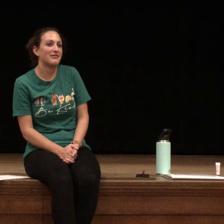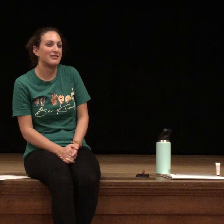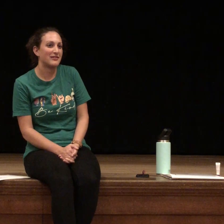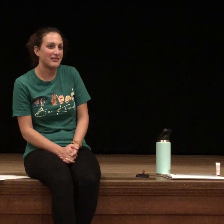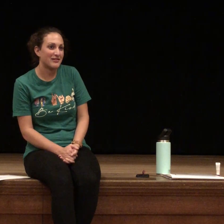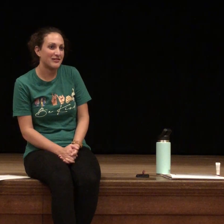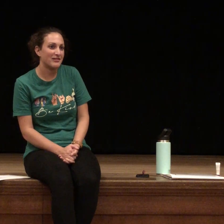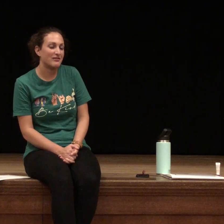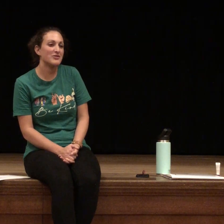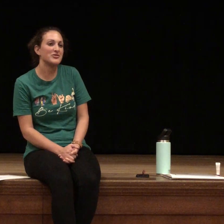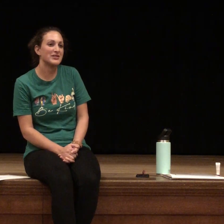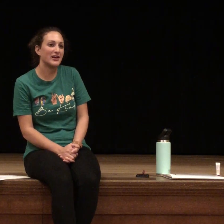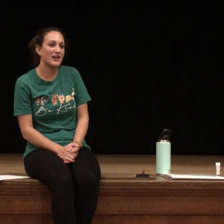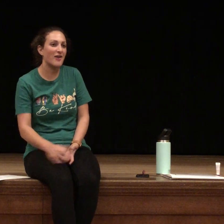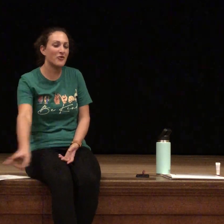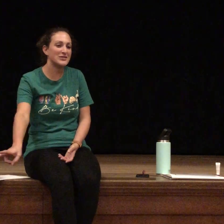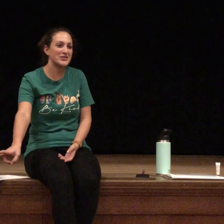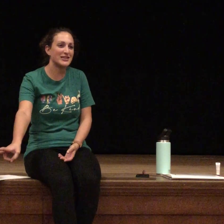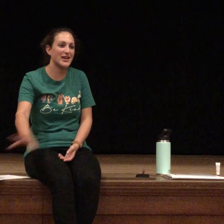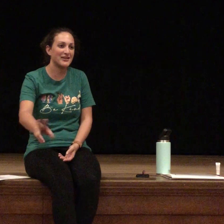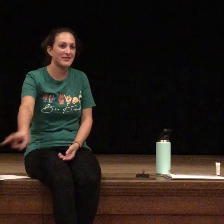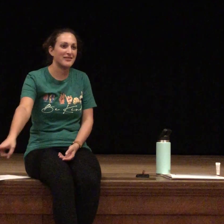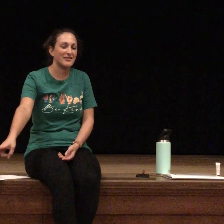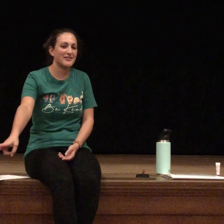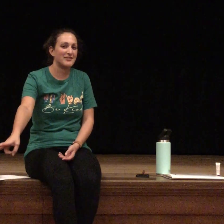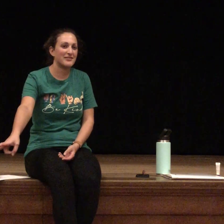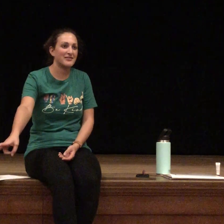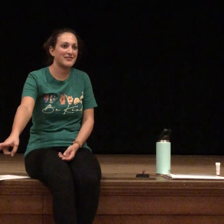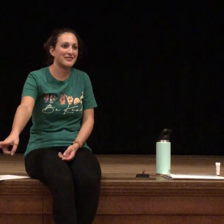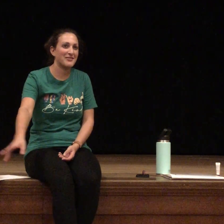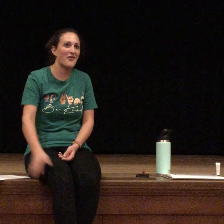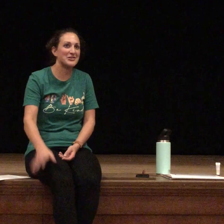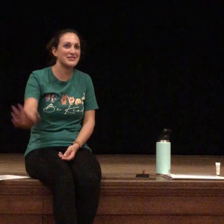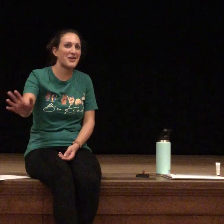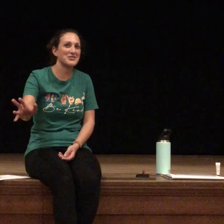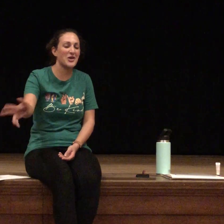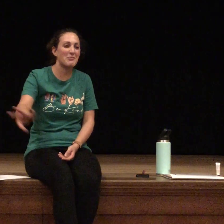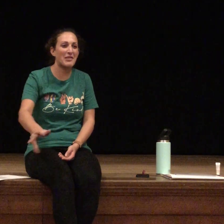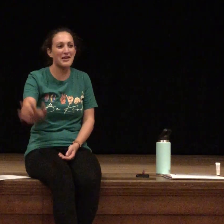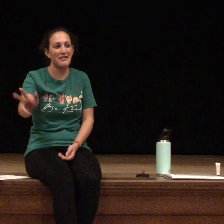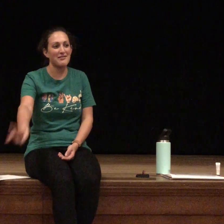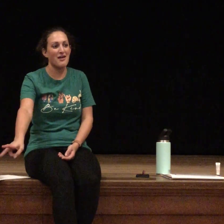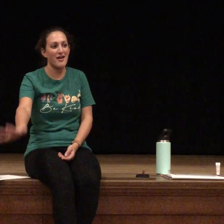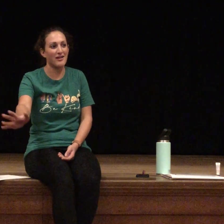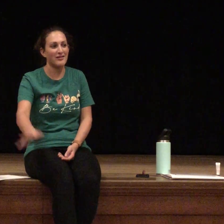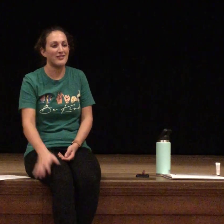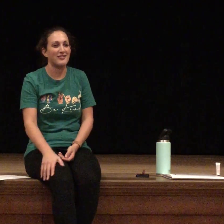crash. Interesting. I've only just seen like. Yeah, that's 2 on the ground. That's Oh, what. I just Keep 2 thought on it the meant ground. like, Yeah, don't crash. hey,